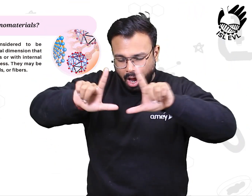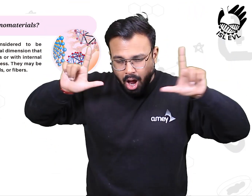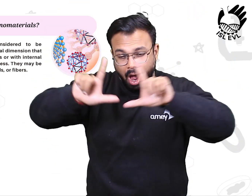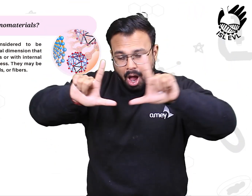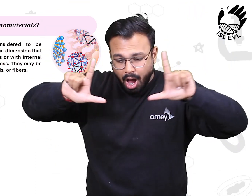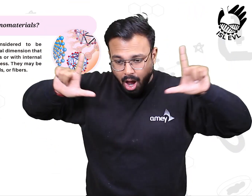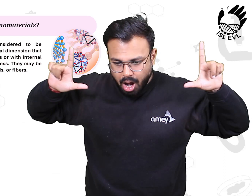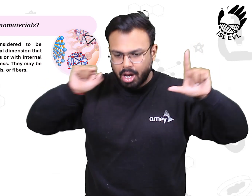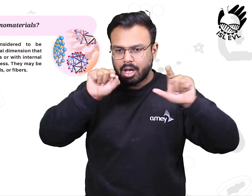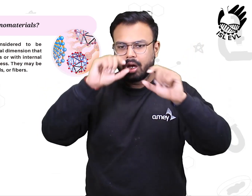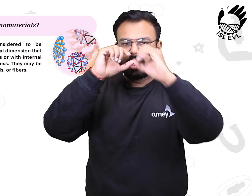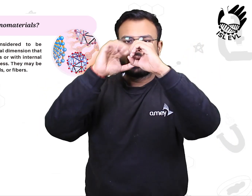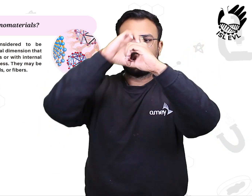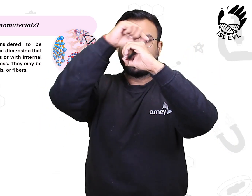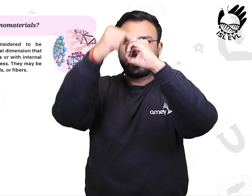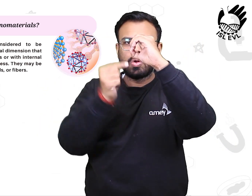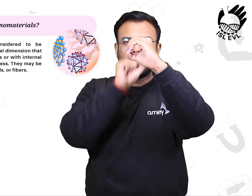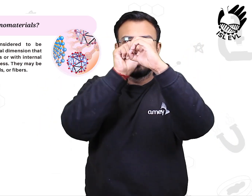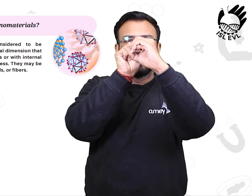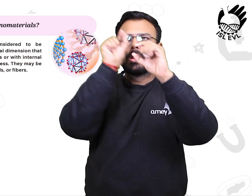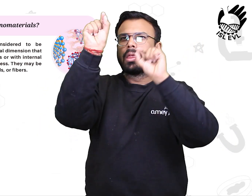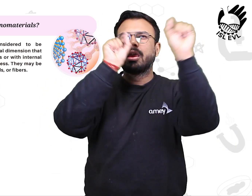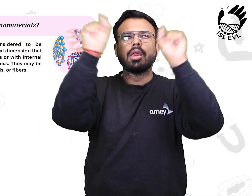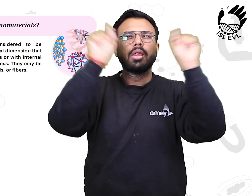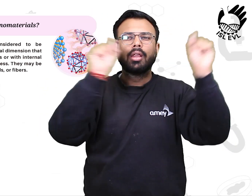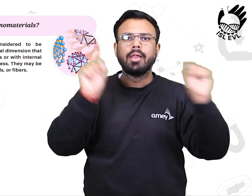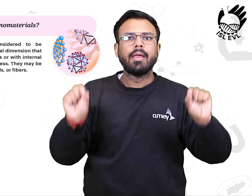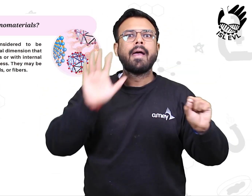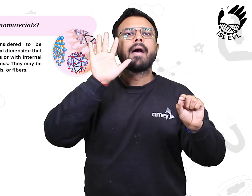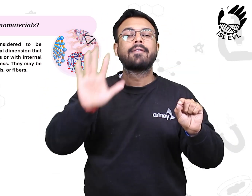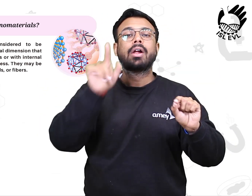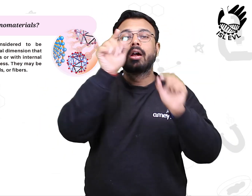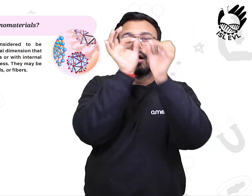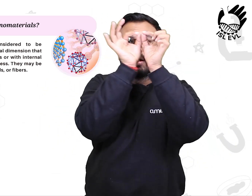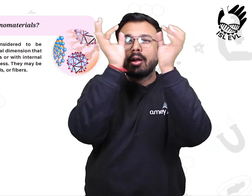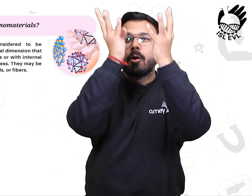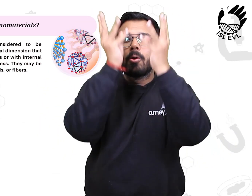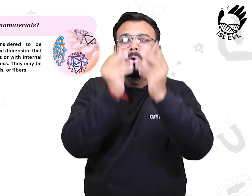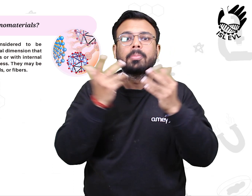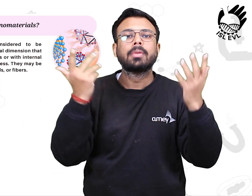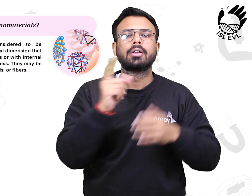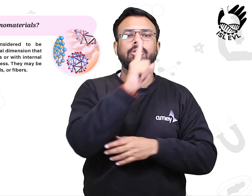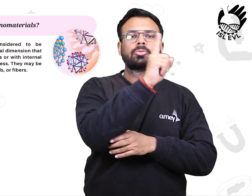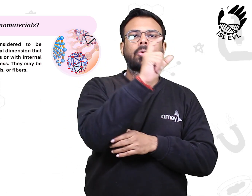Nanomaterials are usually considered to be materials with at least one